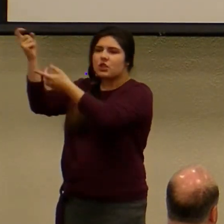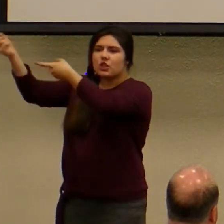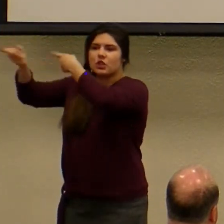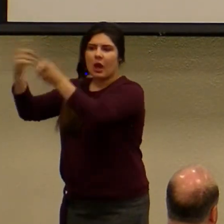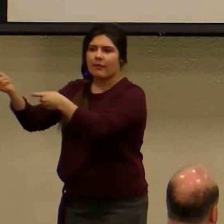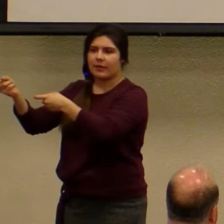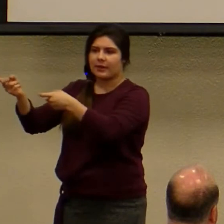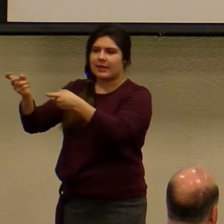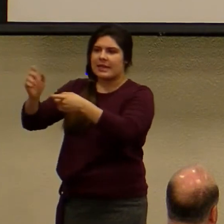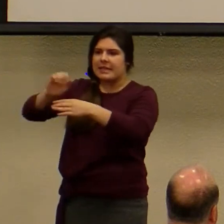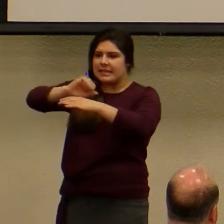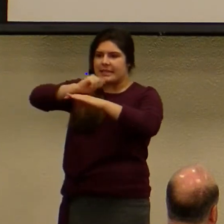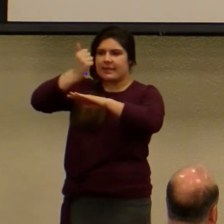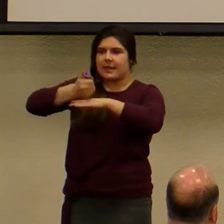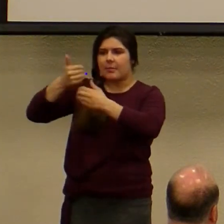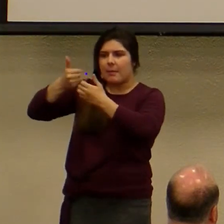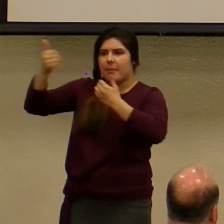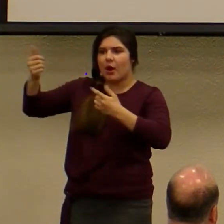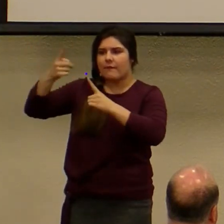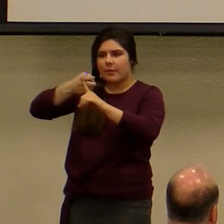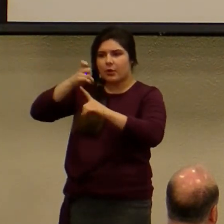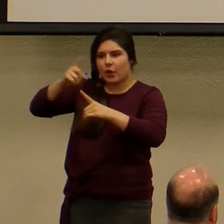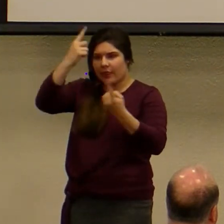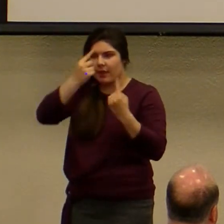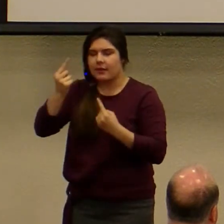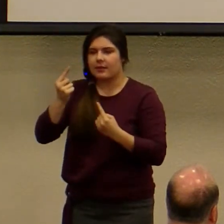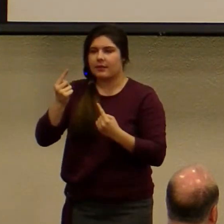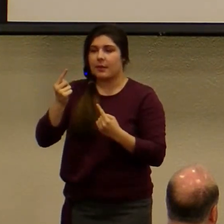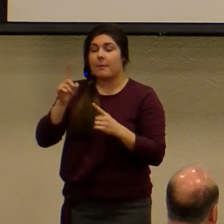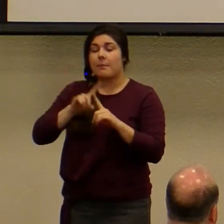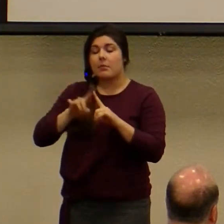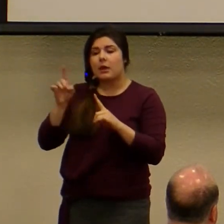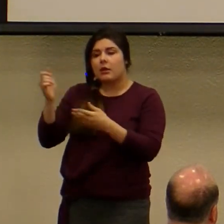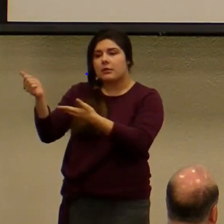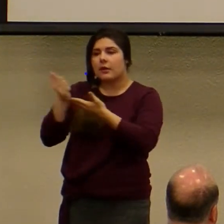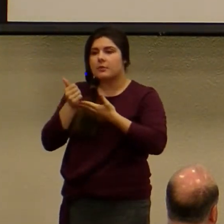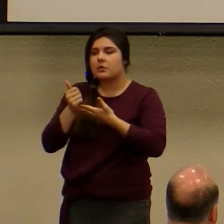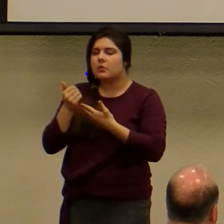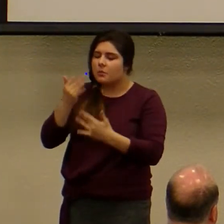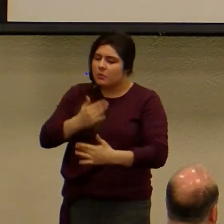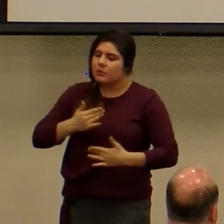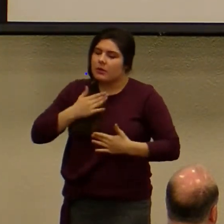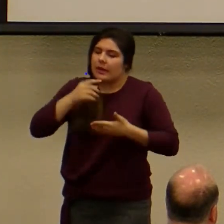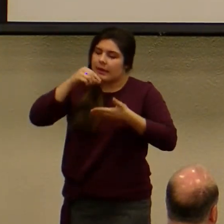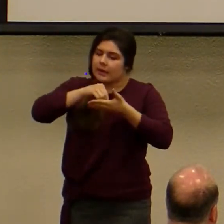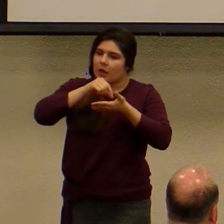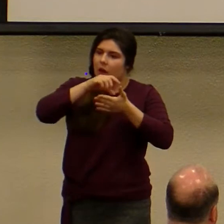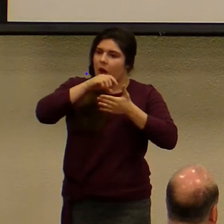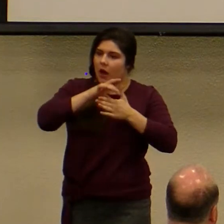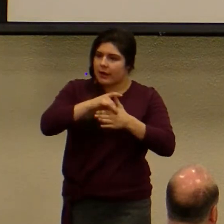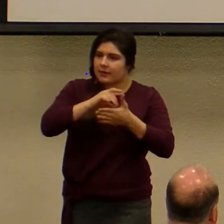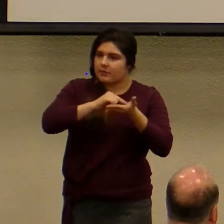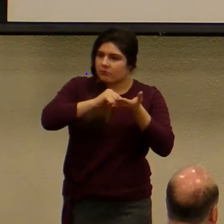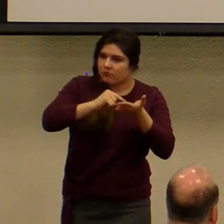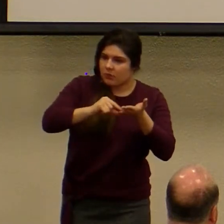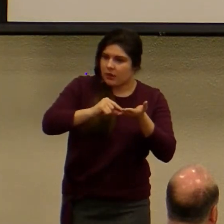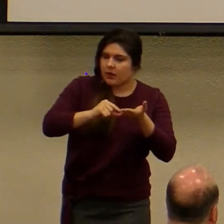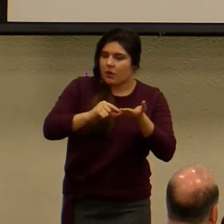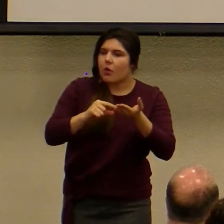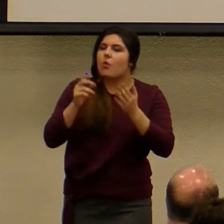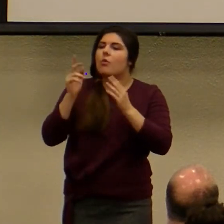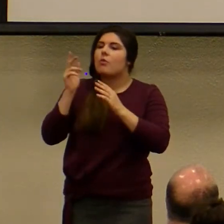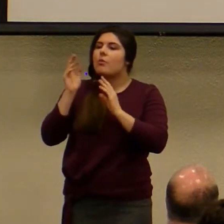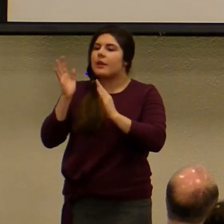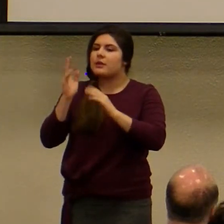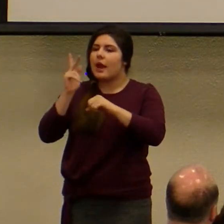set aside in your thinking. But then he also helps us to appreciate within the context of the book itself. Watch how Peter would